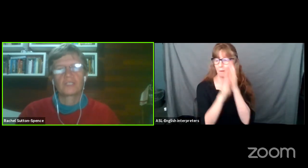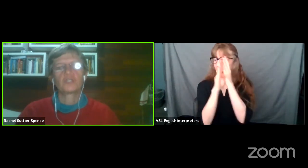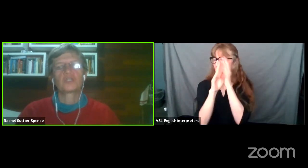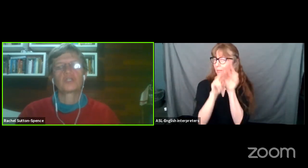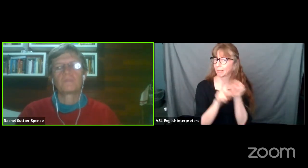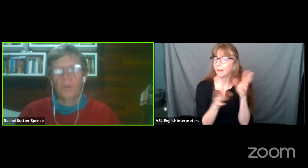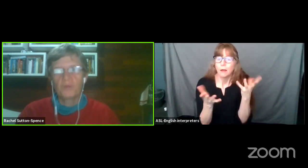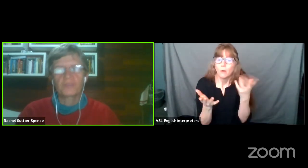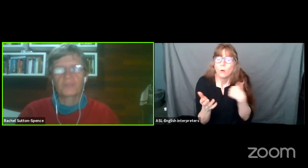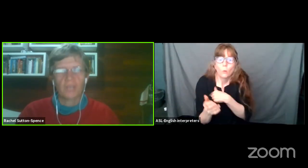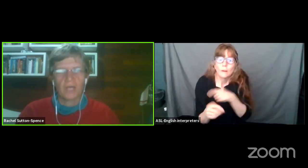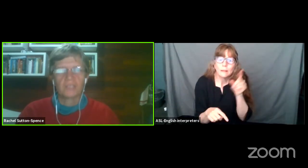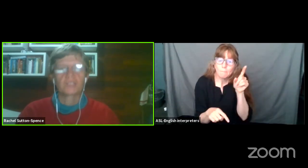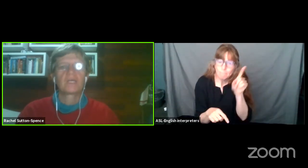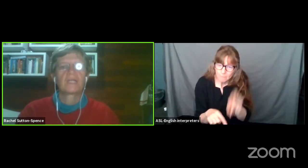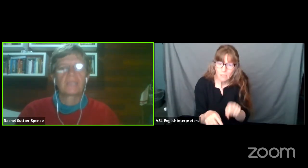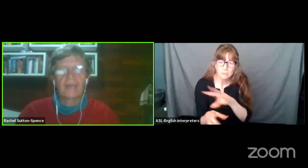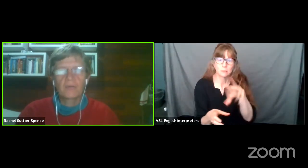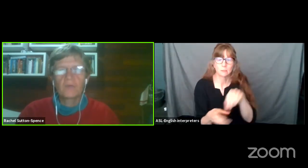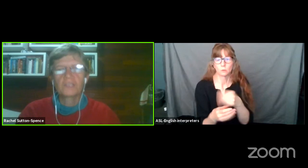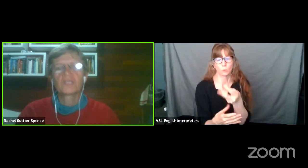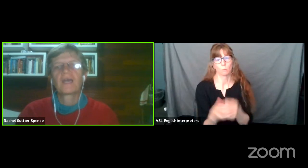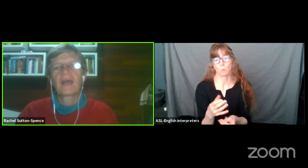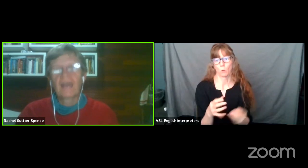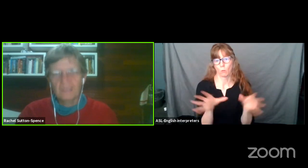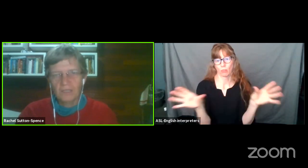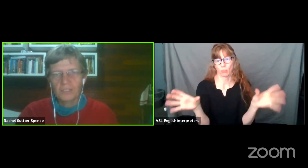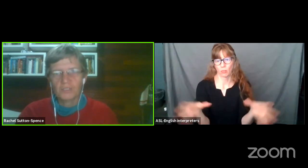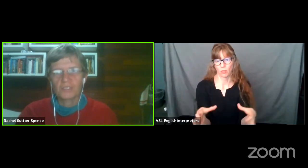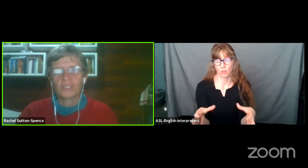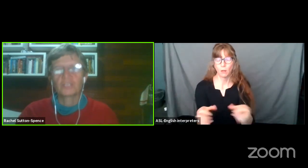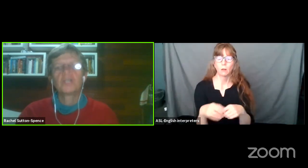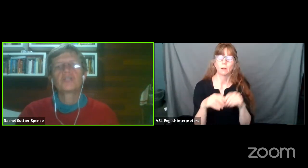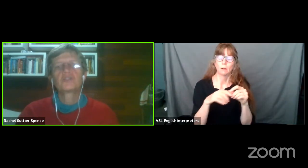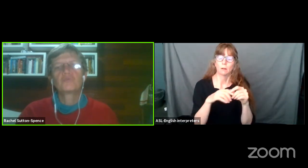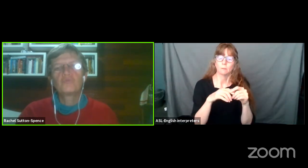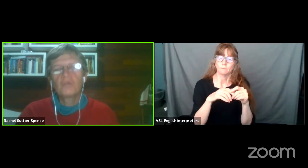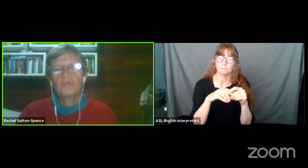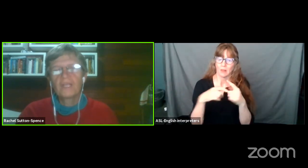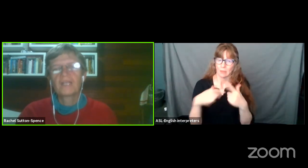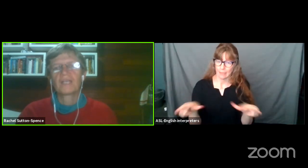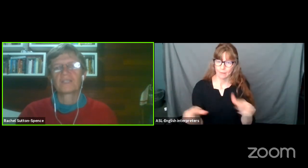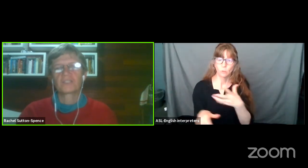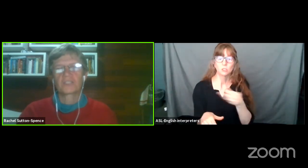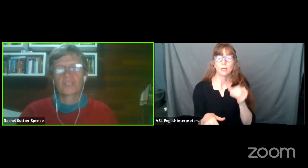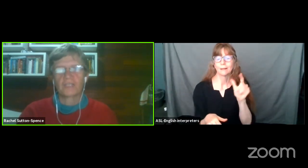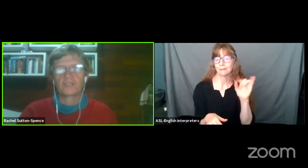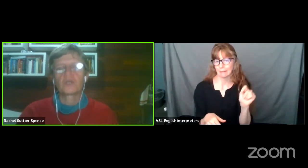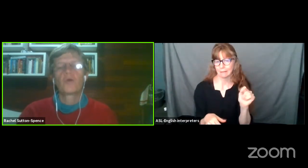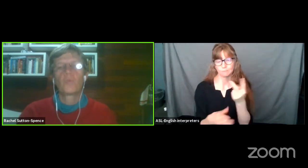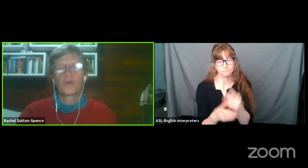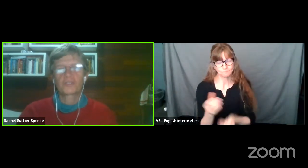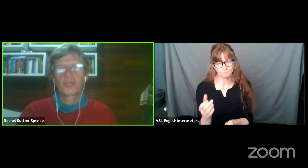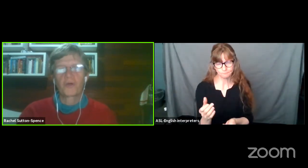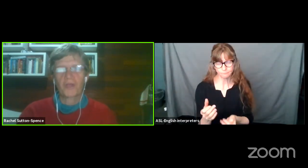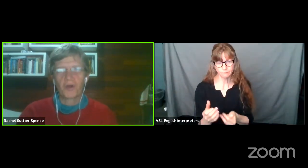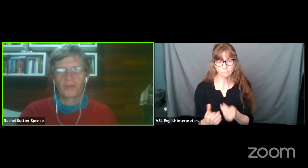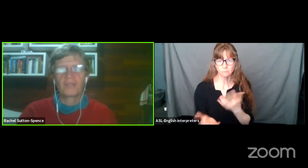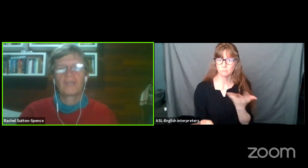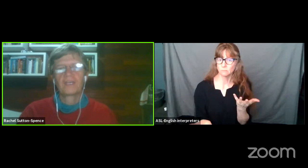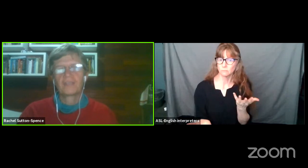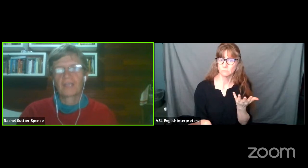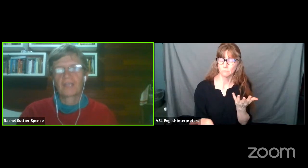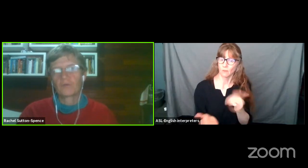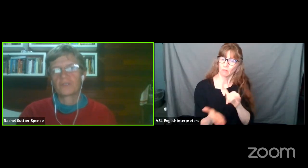need to look at both sides, language and literature, to really understand what's going